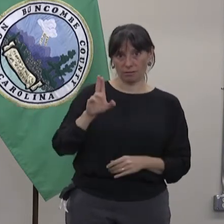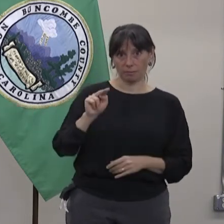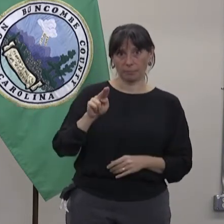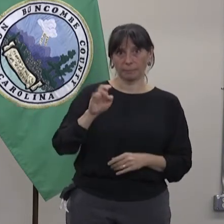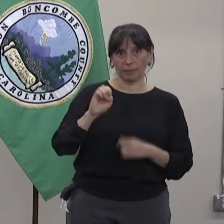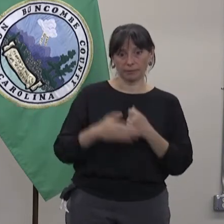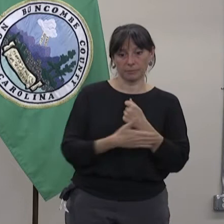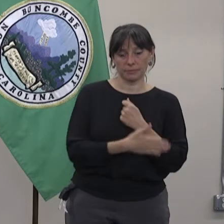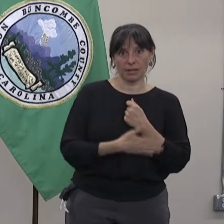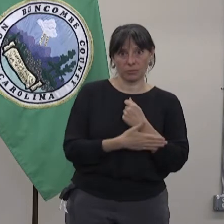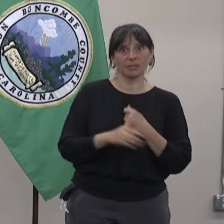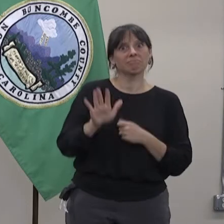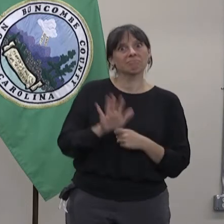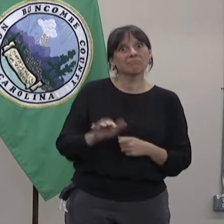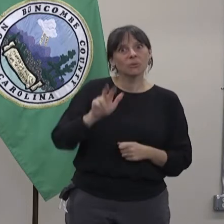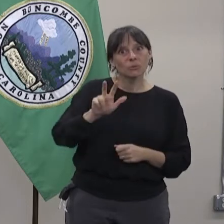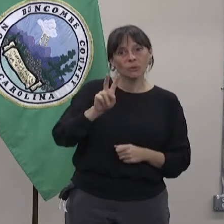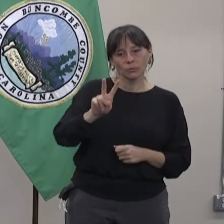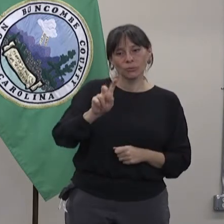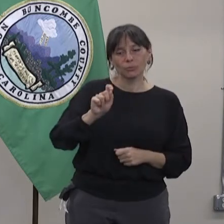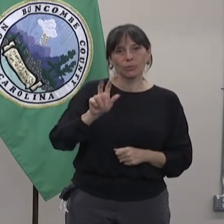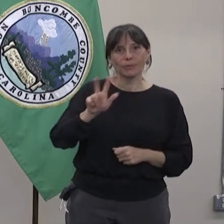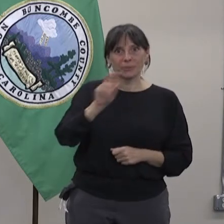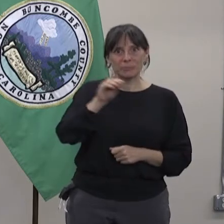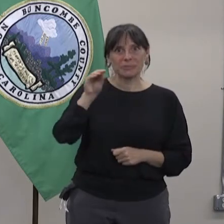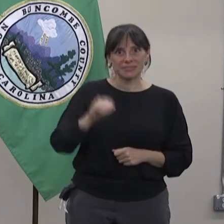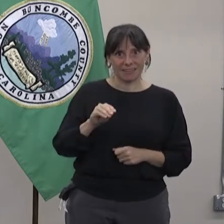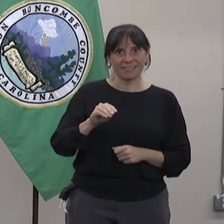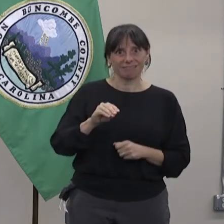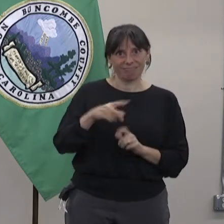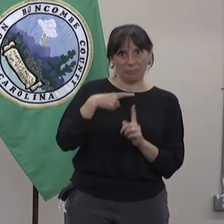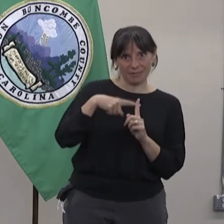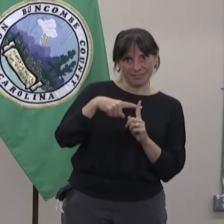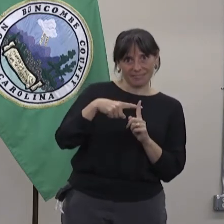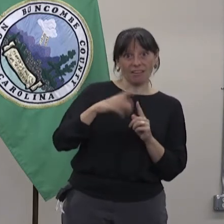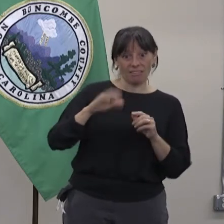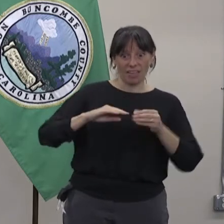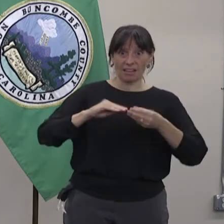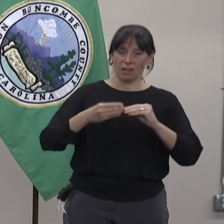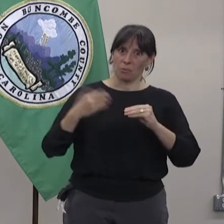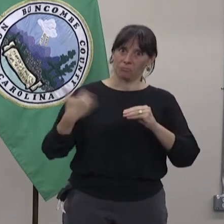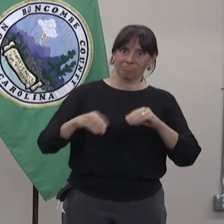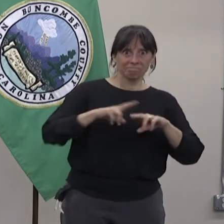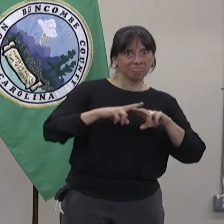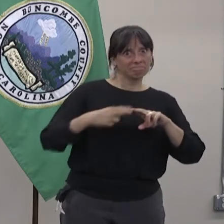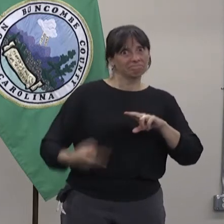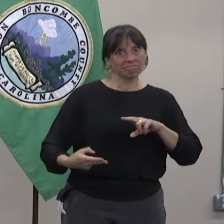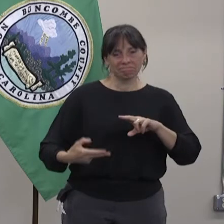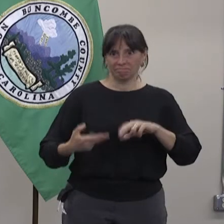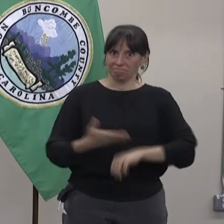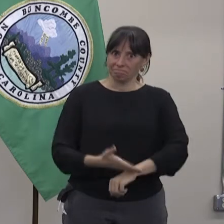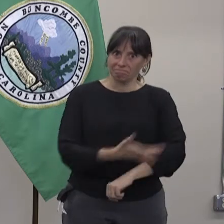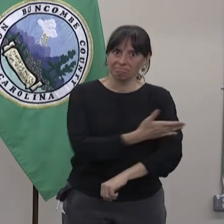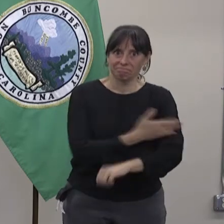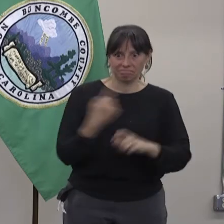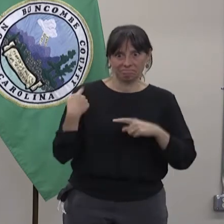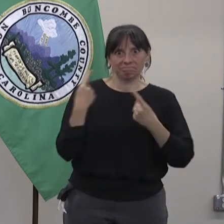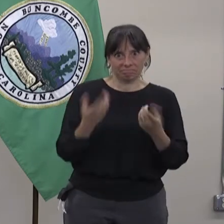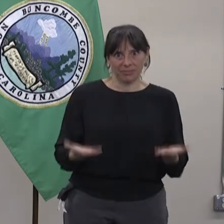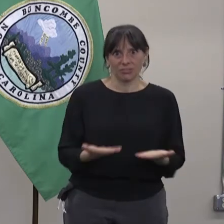around 2.3%. We have seen this indicator decrease significantly over time for our community.